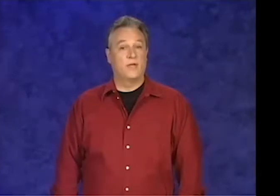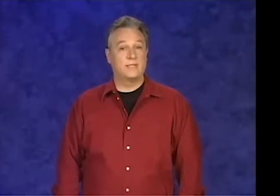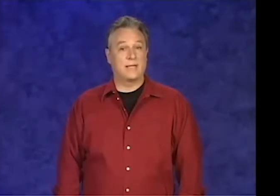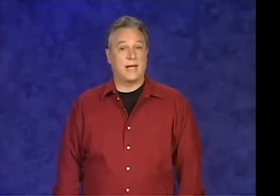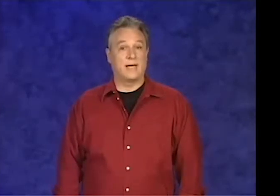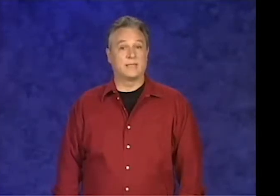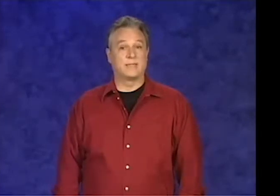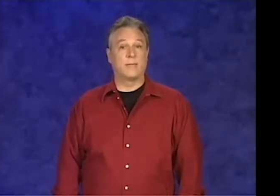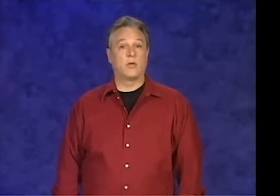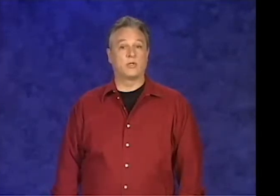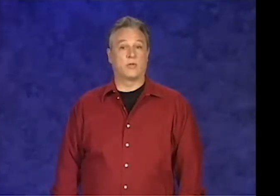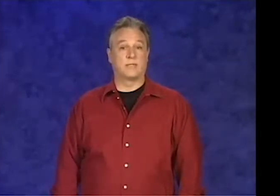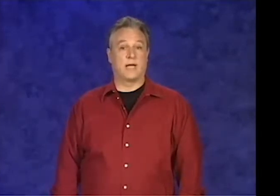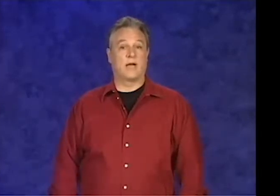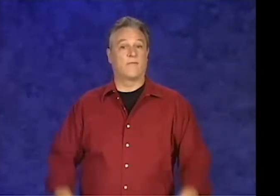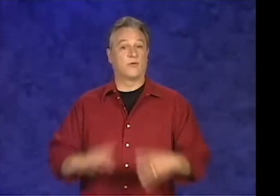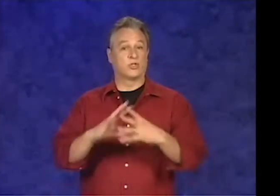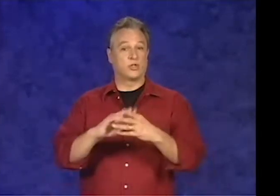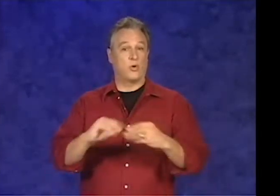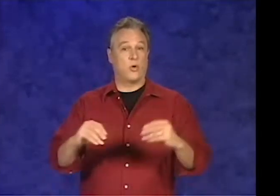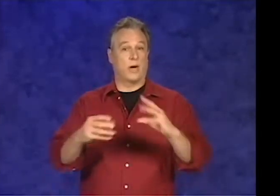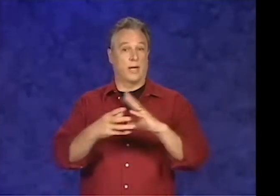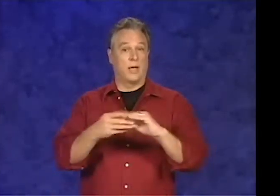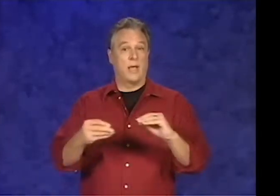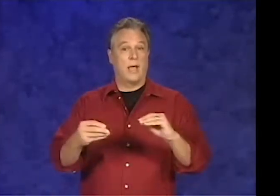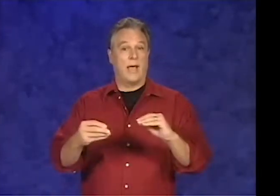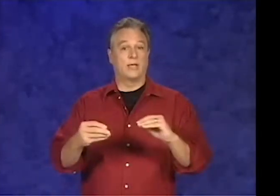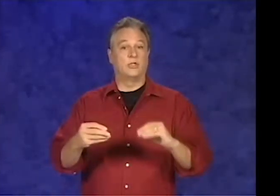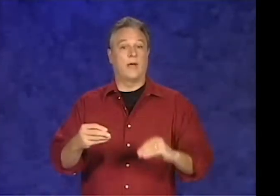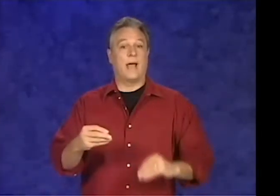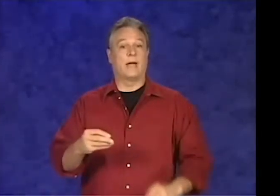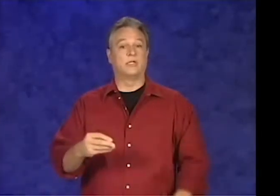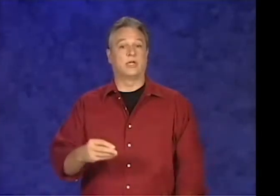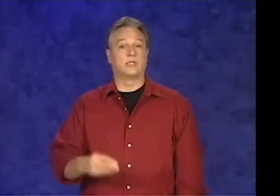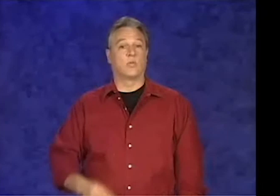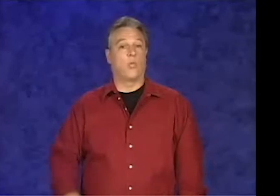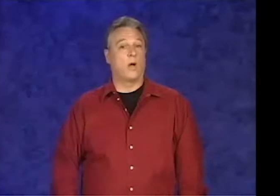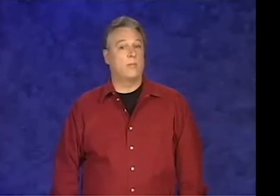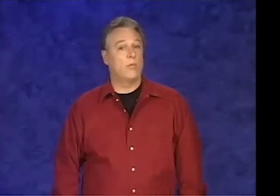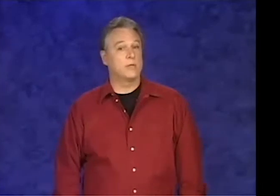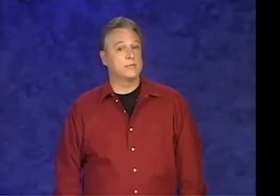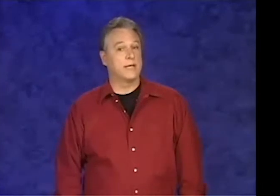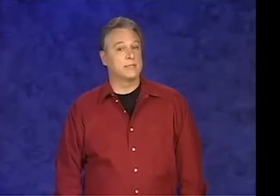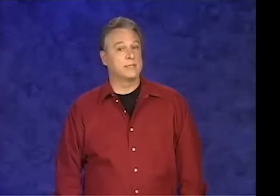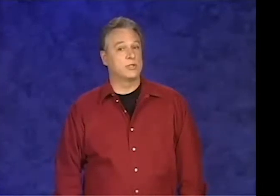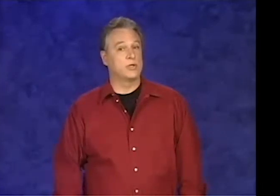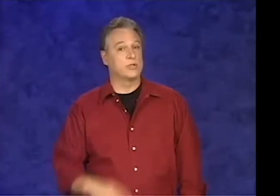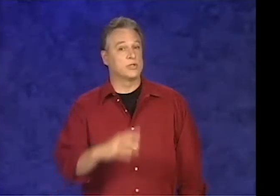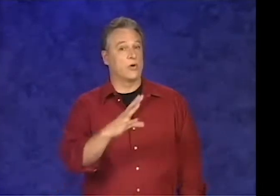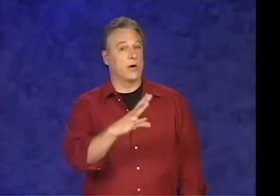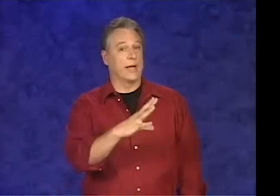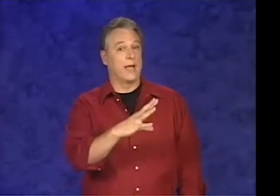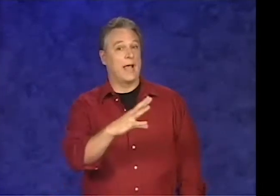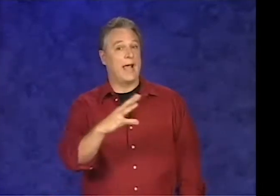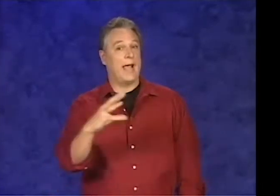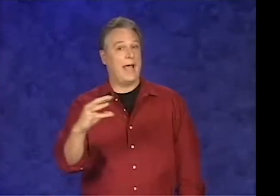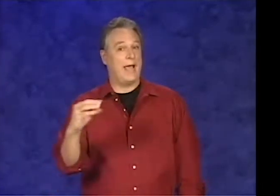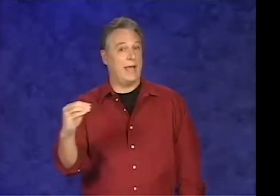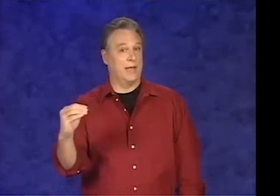This sign is similar to the sign for story, as you add just one more sentence to your story, and.